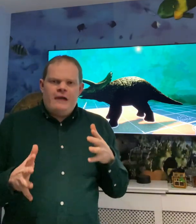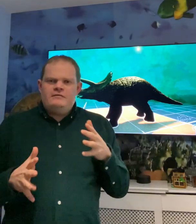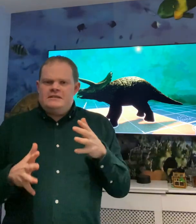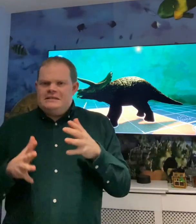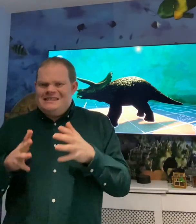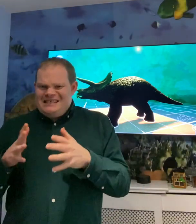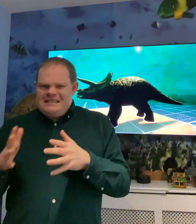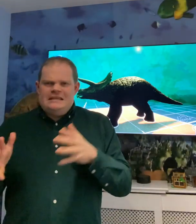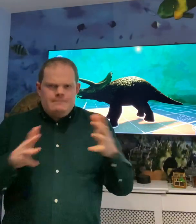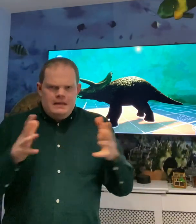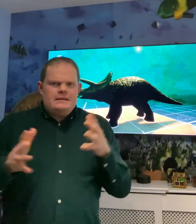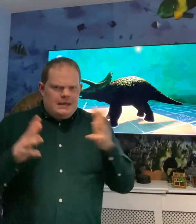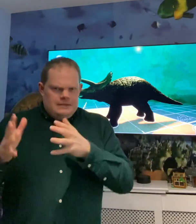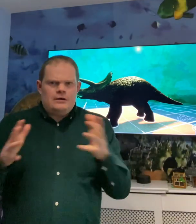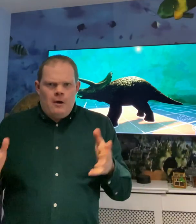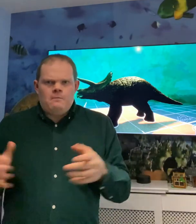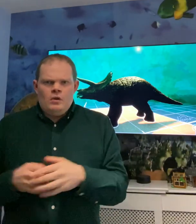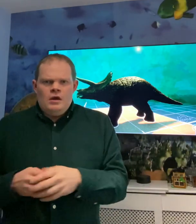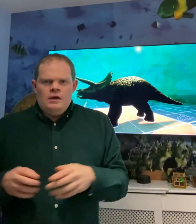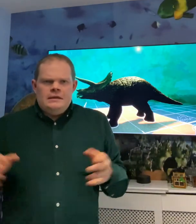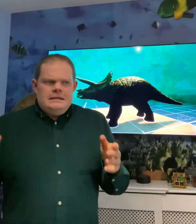to 60 million years ago.